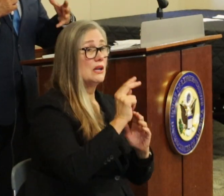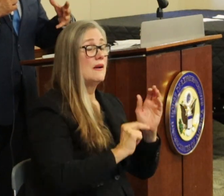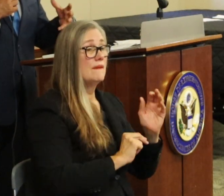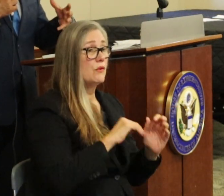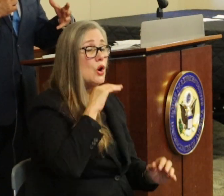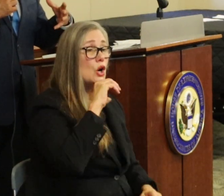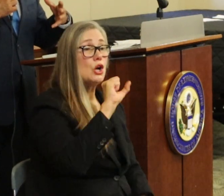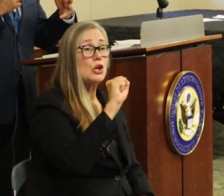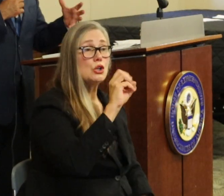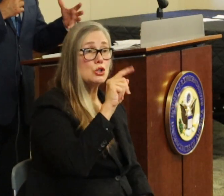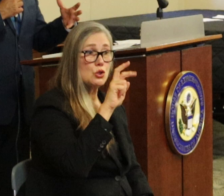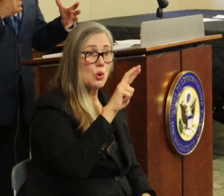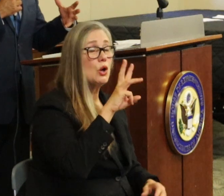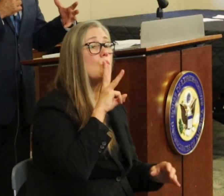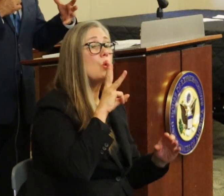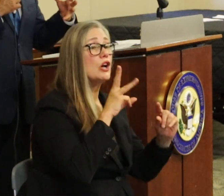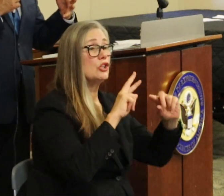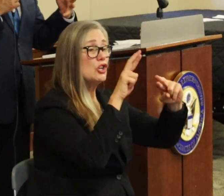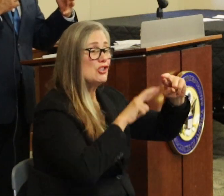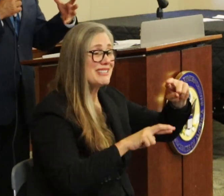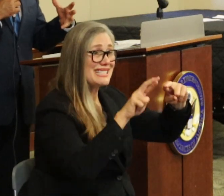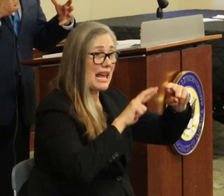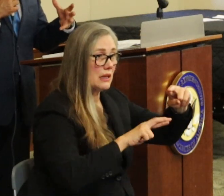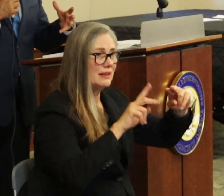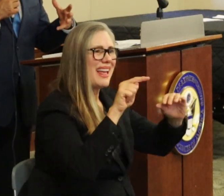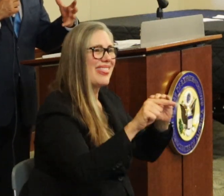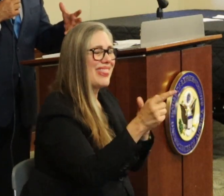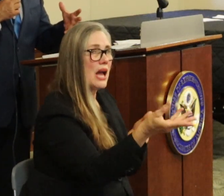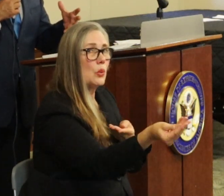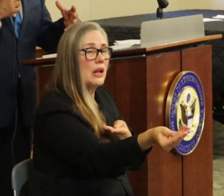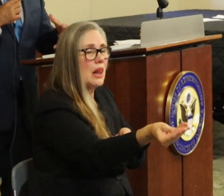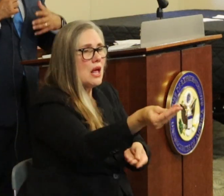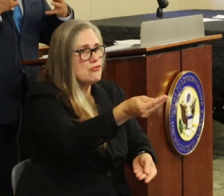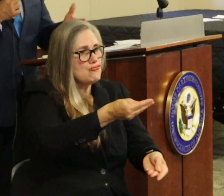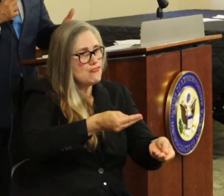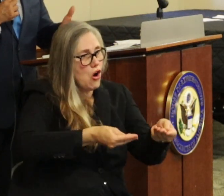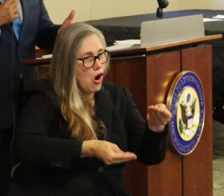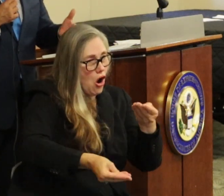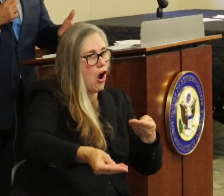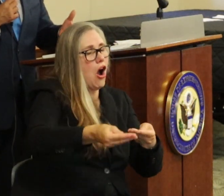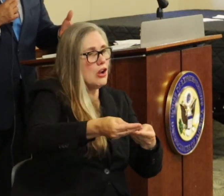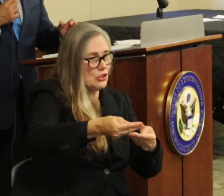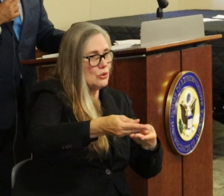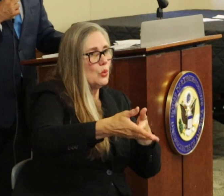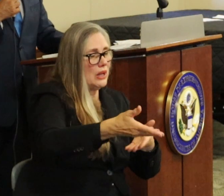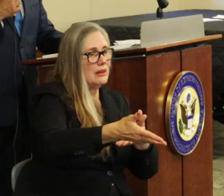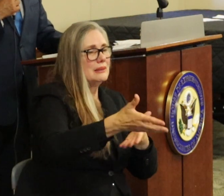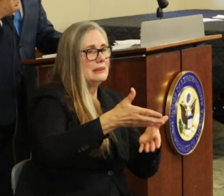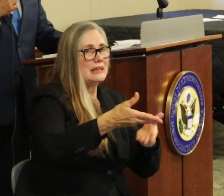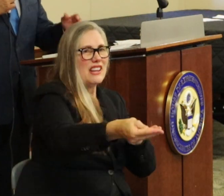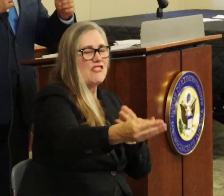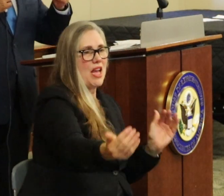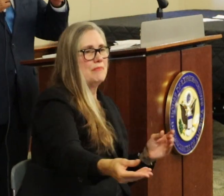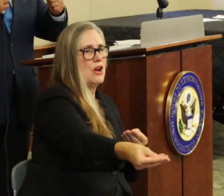would provide them an offset to the water that they use for drinking, or augmentation to that, should I say.